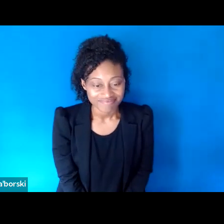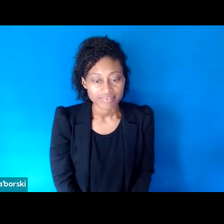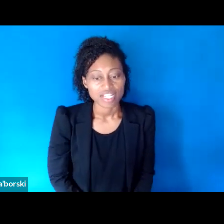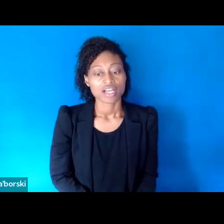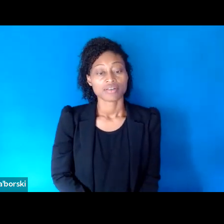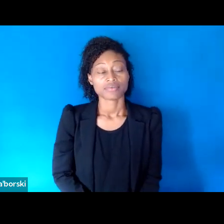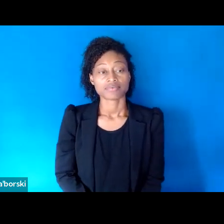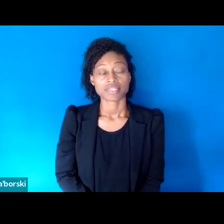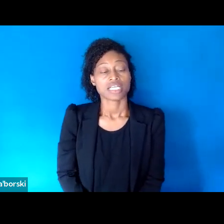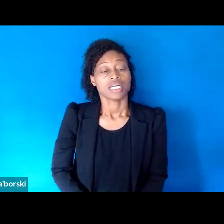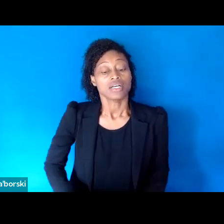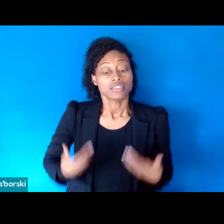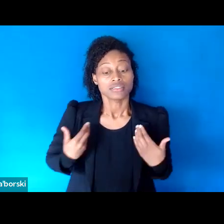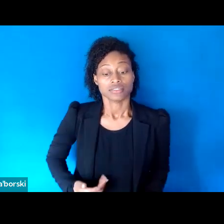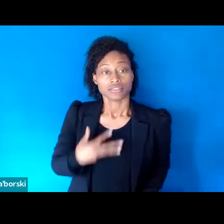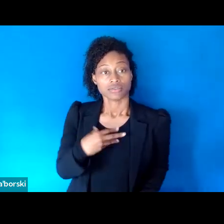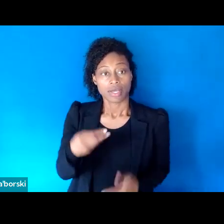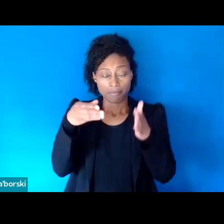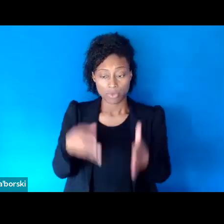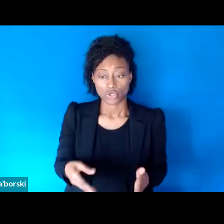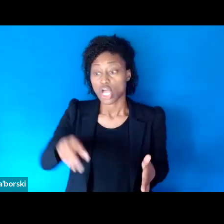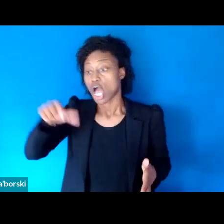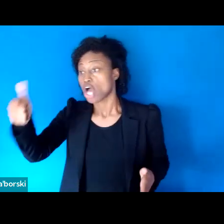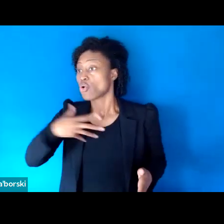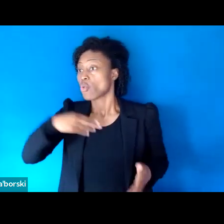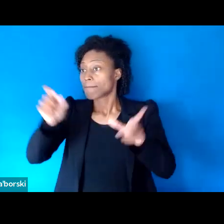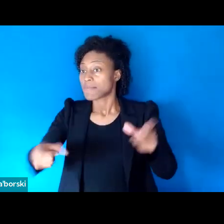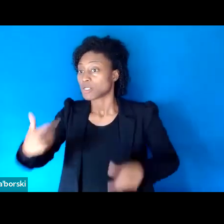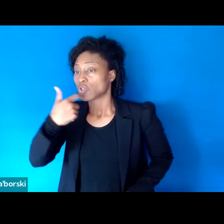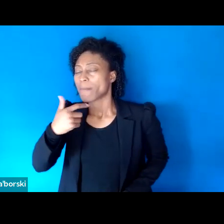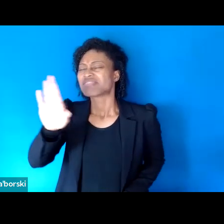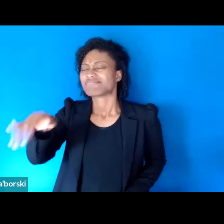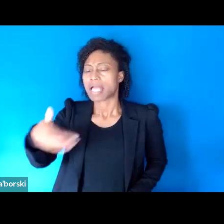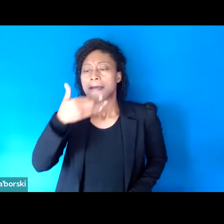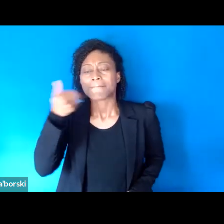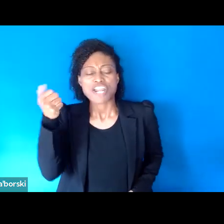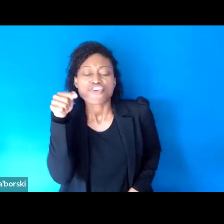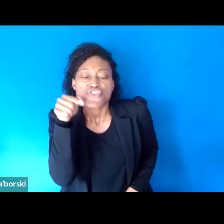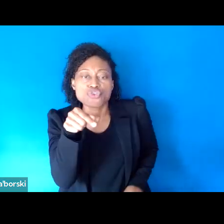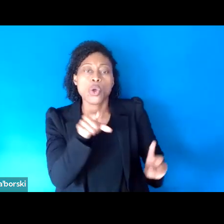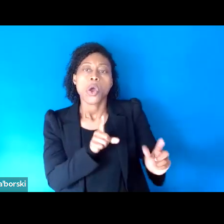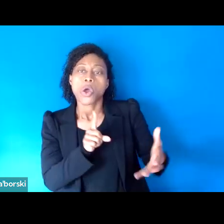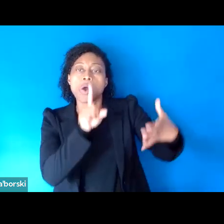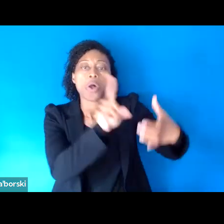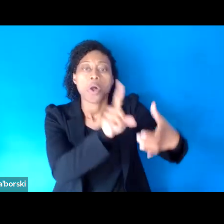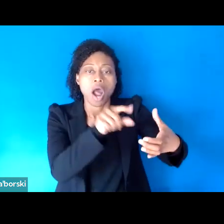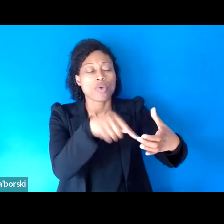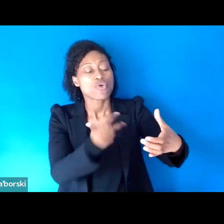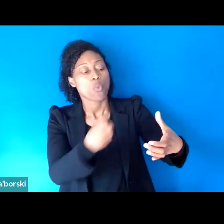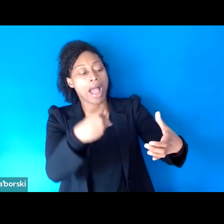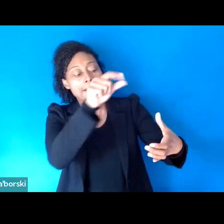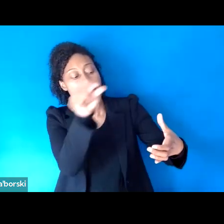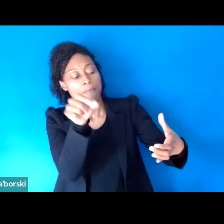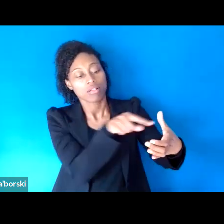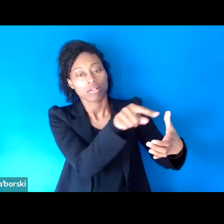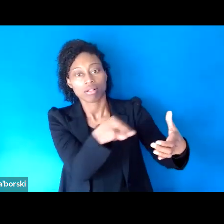As a white person, I have been told by other white people that it would be better or easier for information about diversity, equity, and inclusion